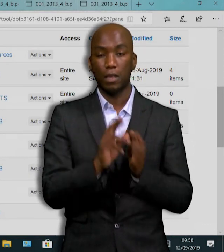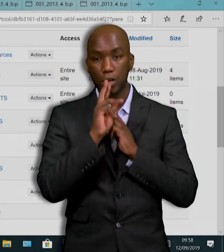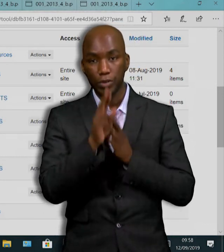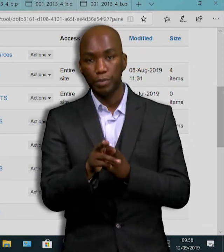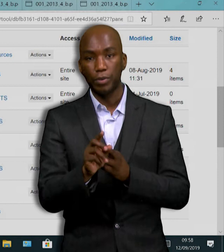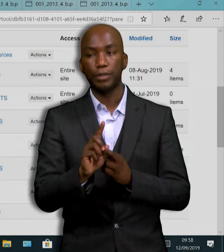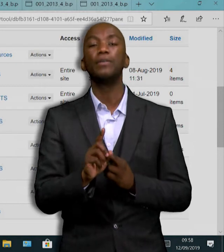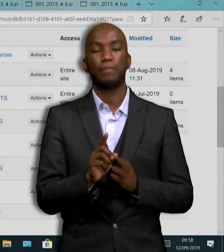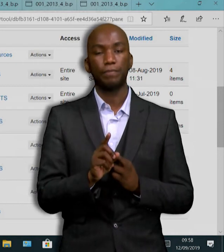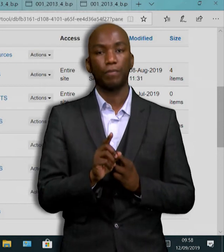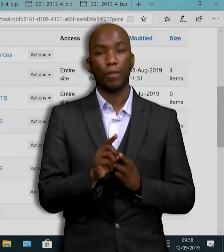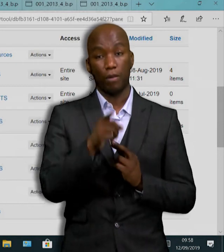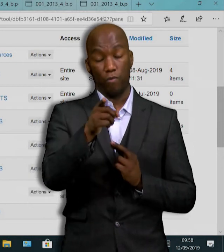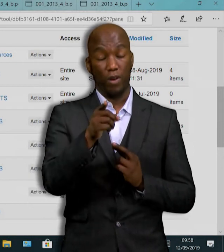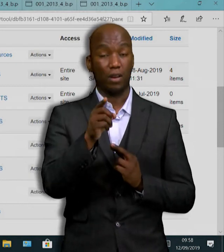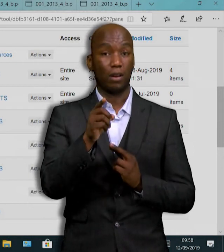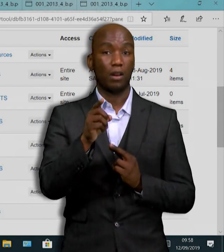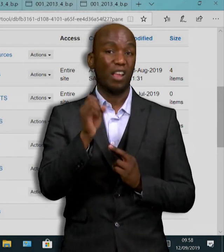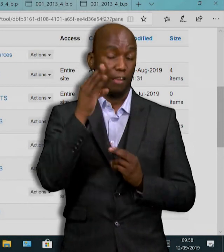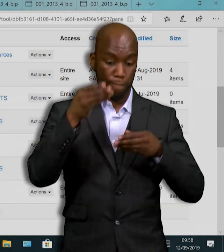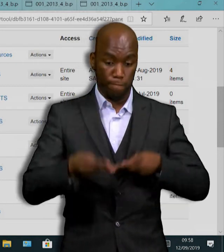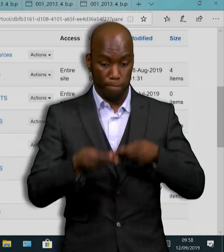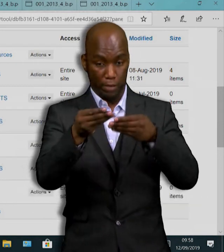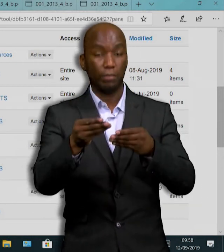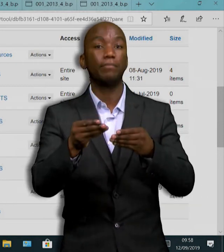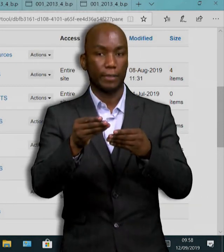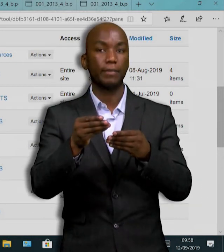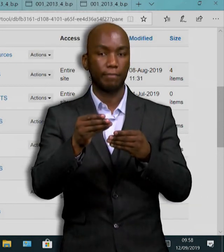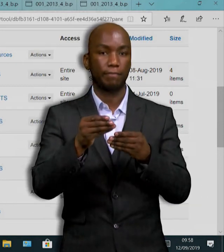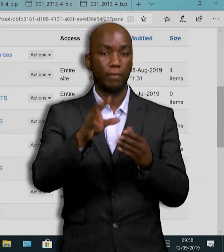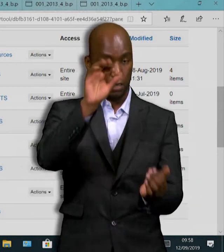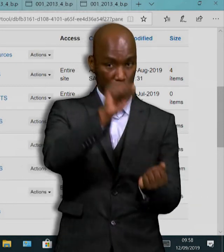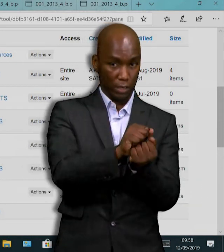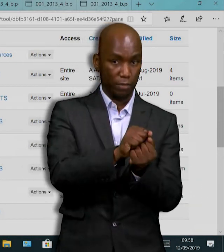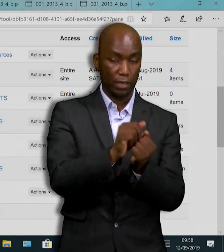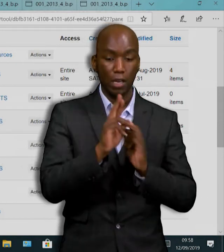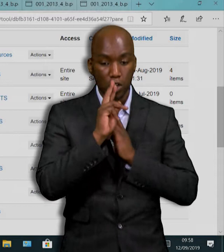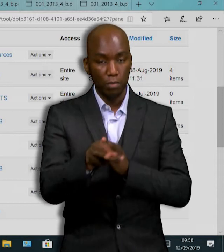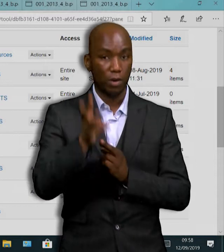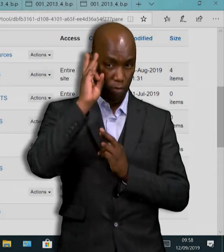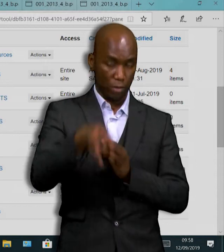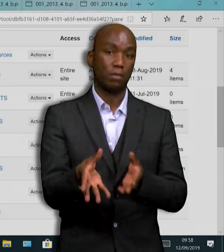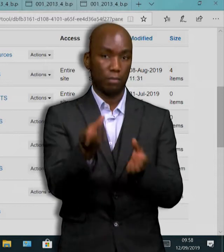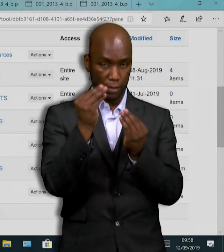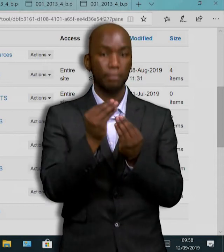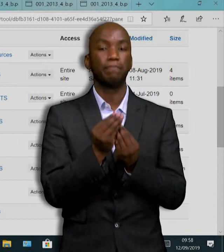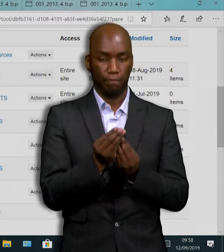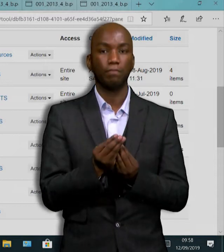Feedback on Assignment 2 will be uploaded here before the examinations.